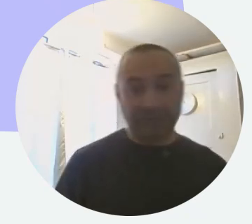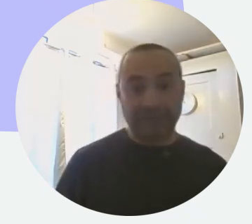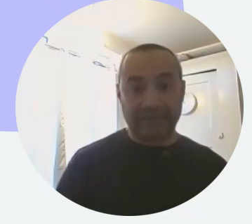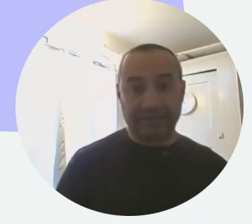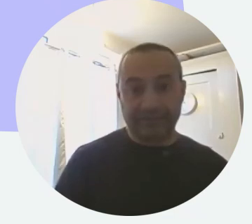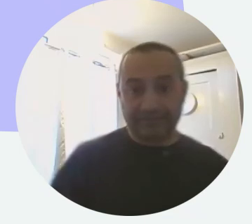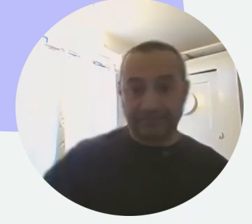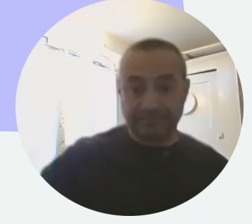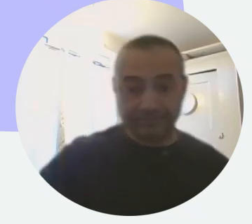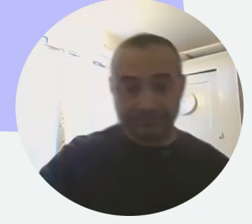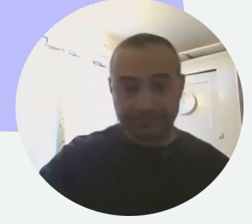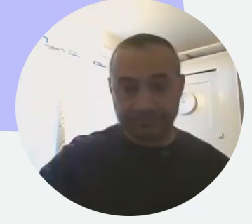life.